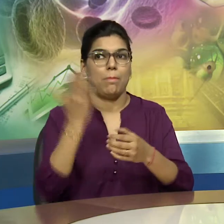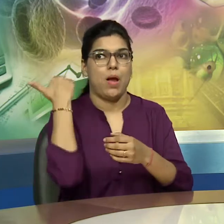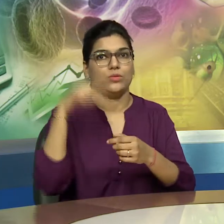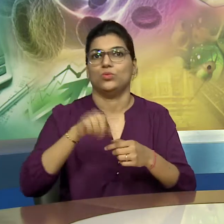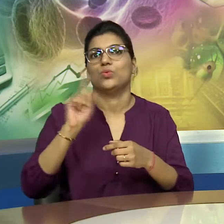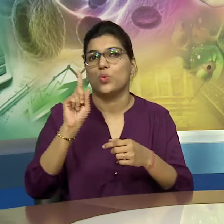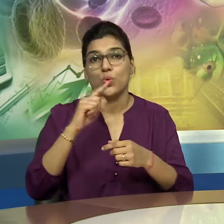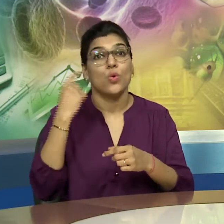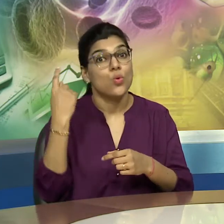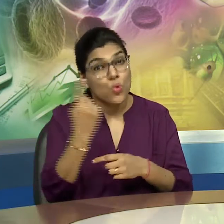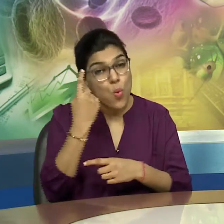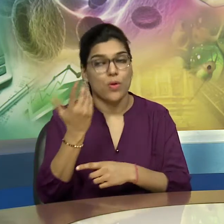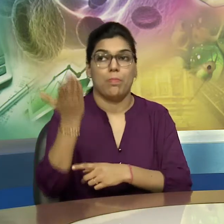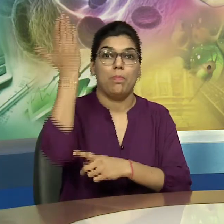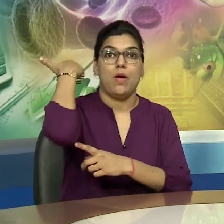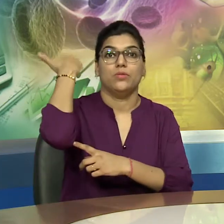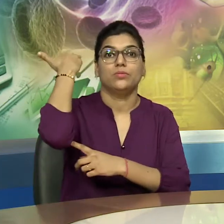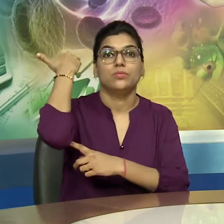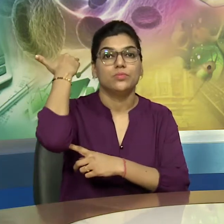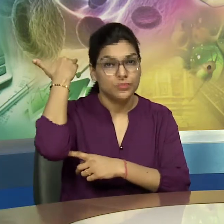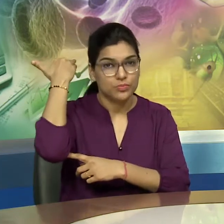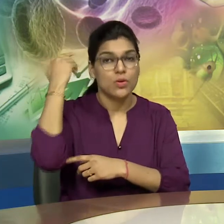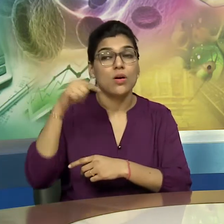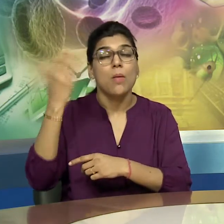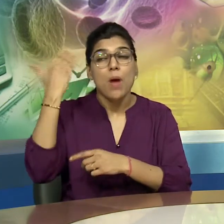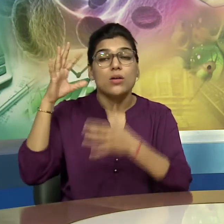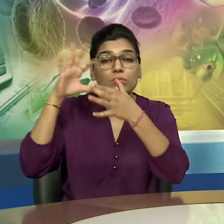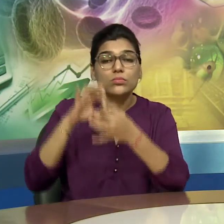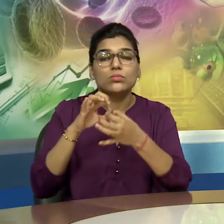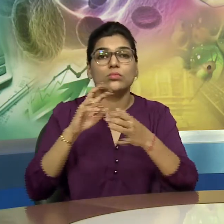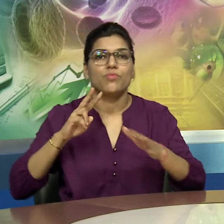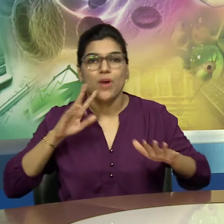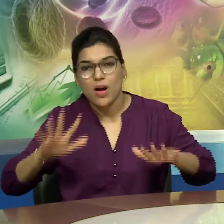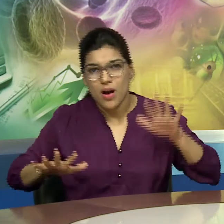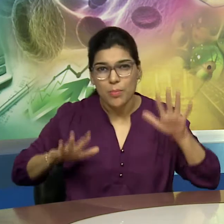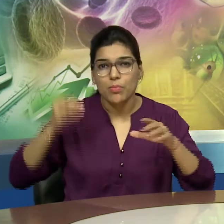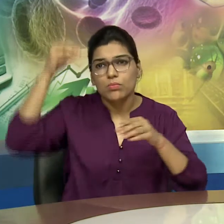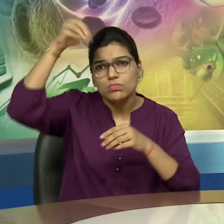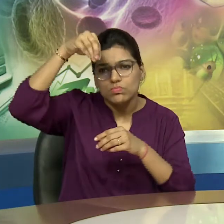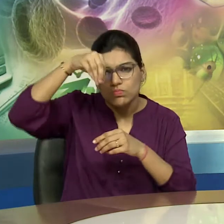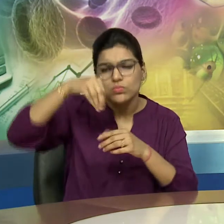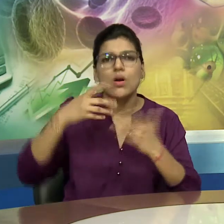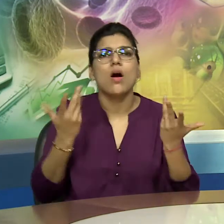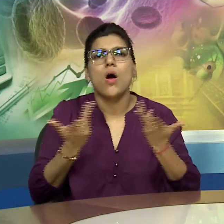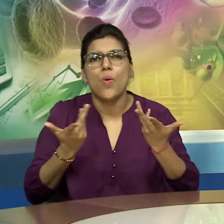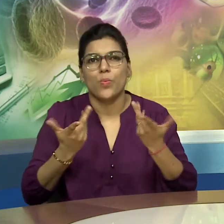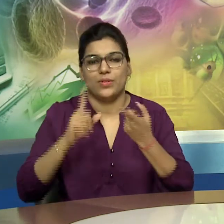In between word is written now and something which has happened earlier, that